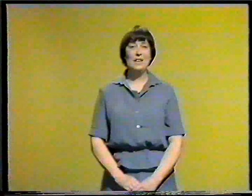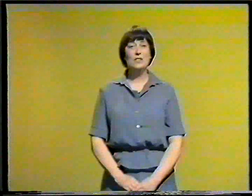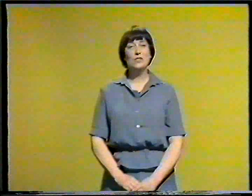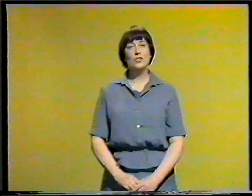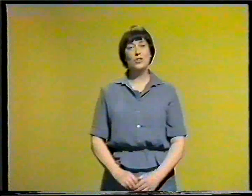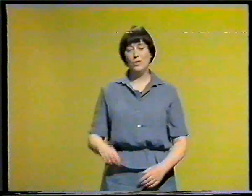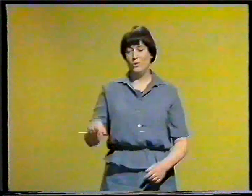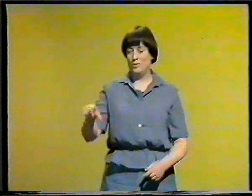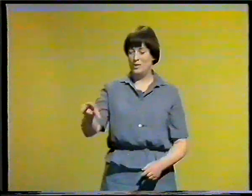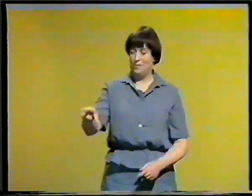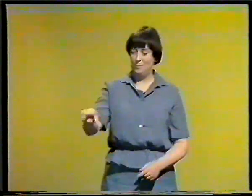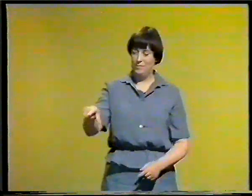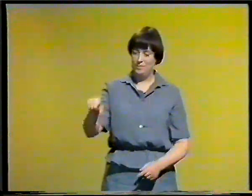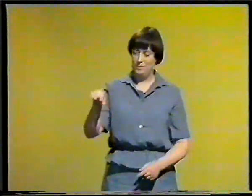To choose.